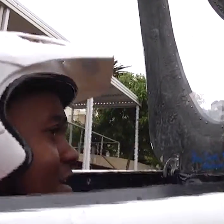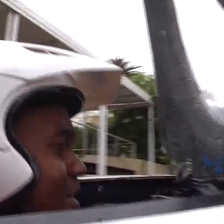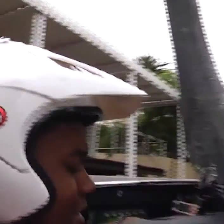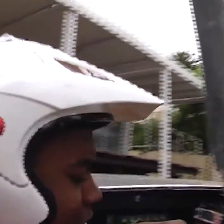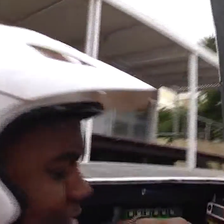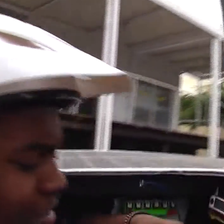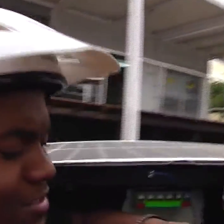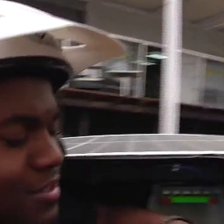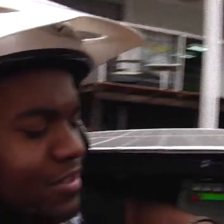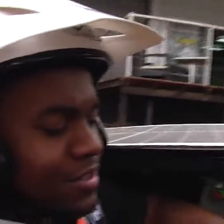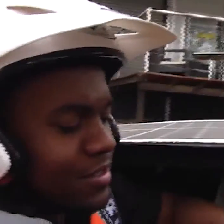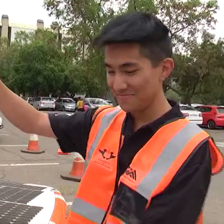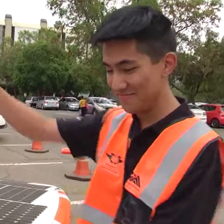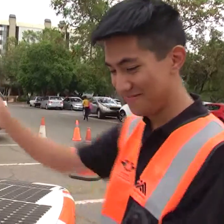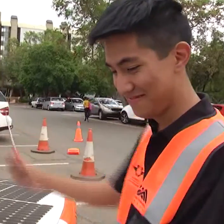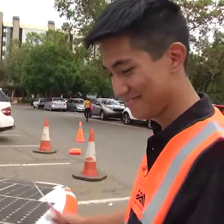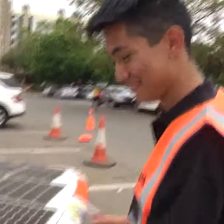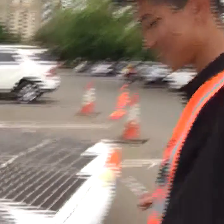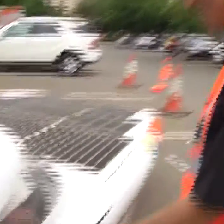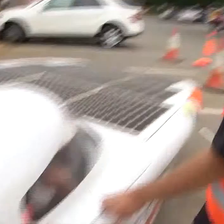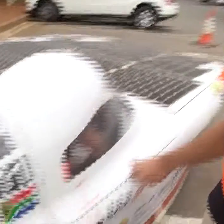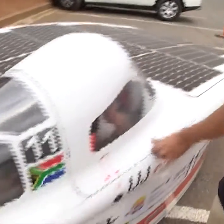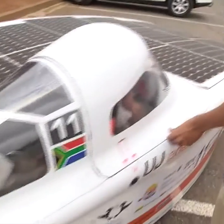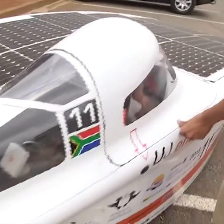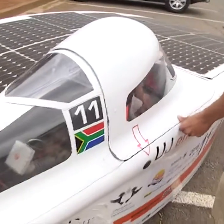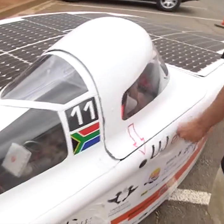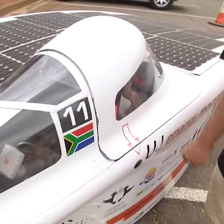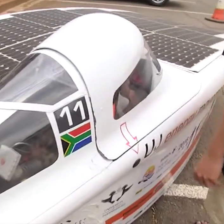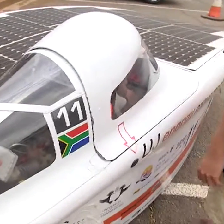Do they? Brett, push it over.